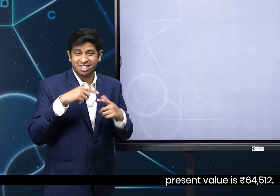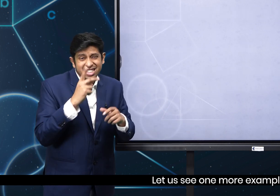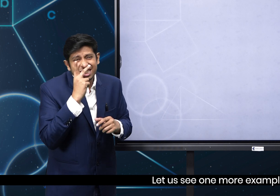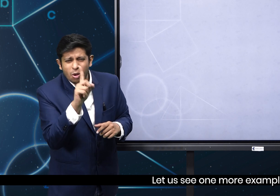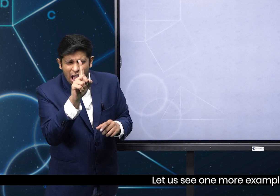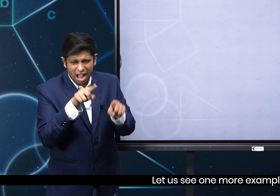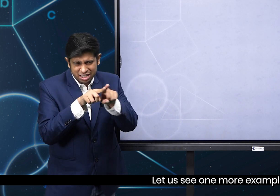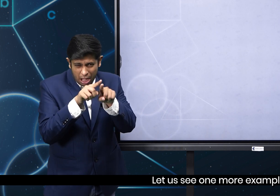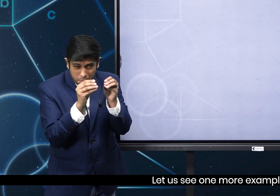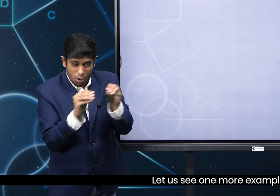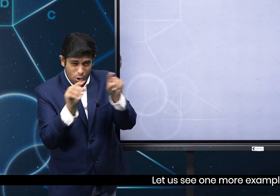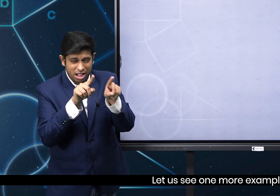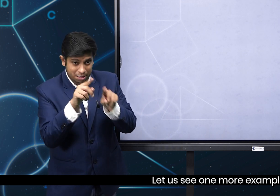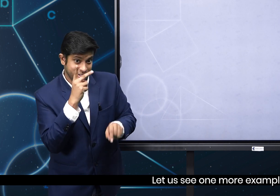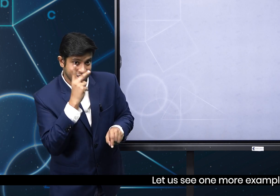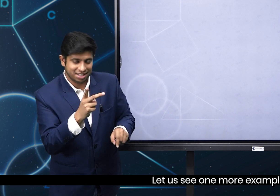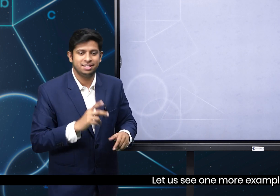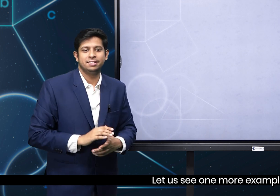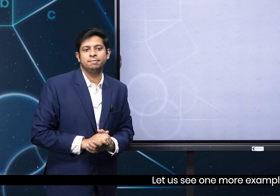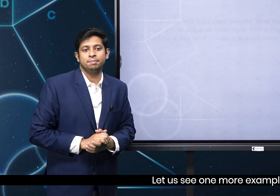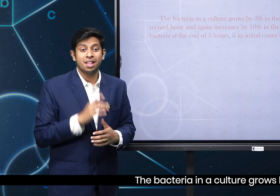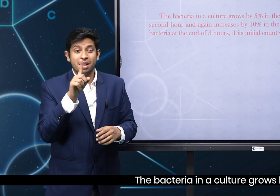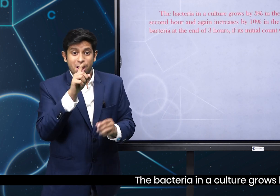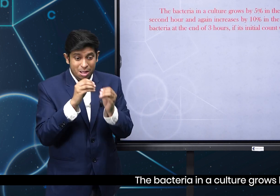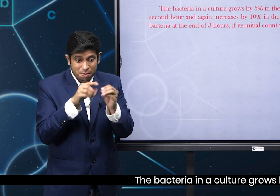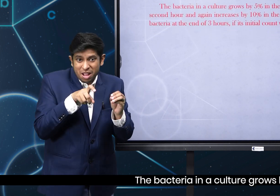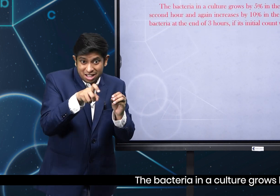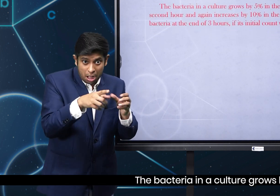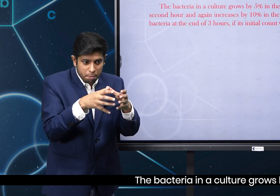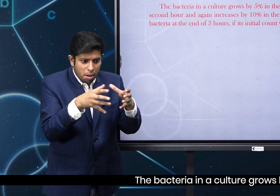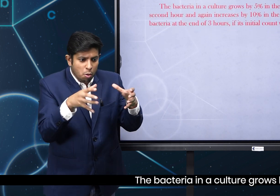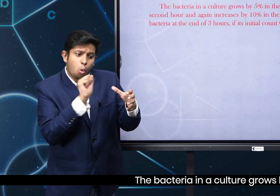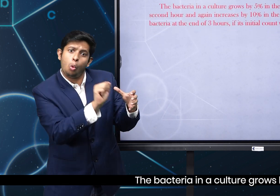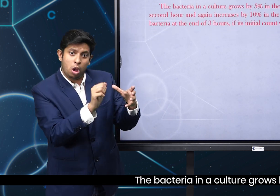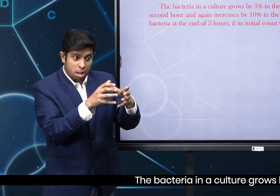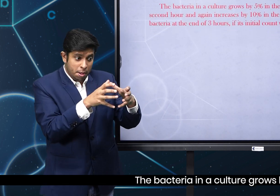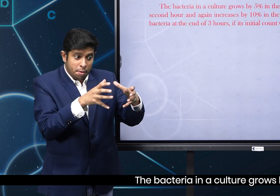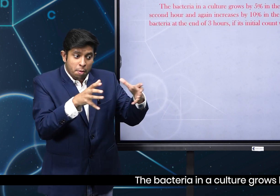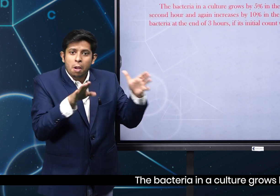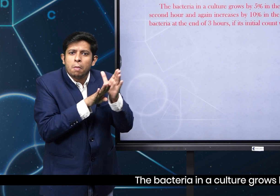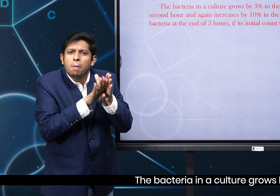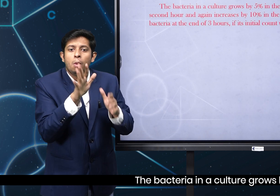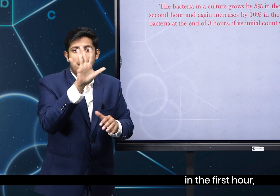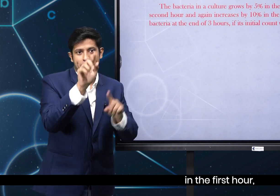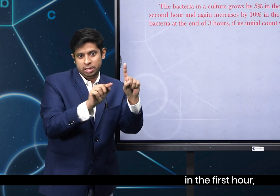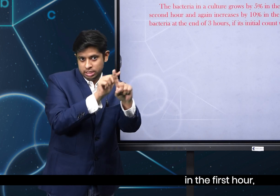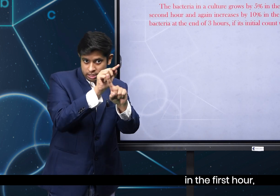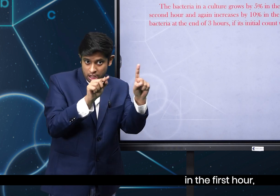Let us see one more example. The bacteria in a culture grows by 5% in the first hour,